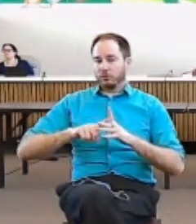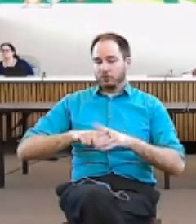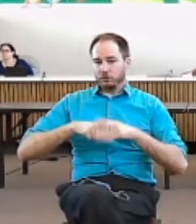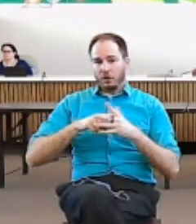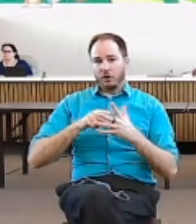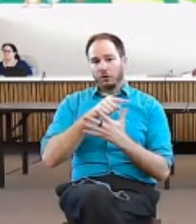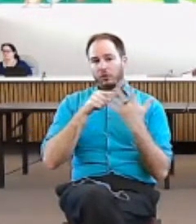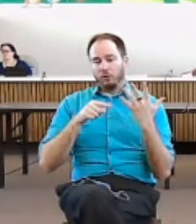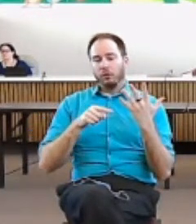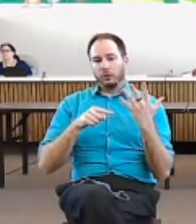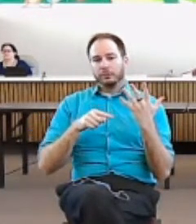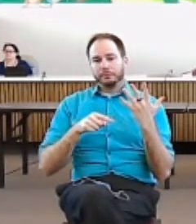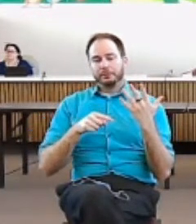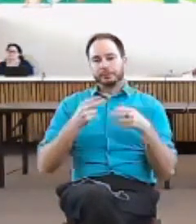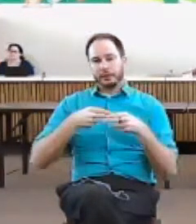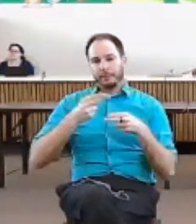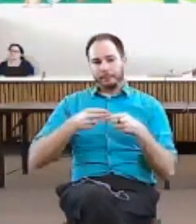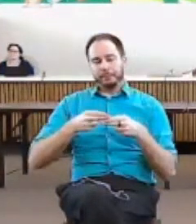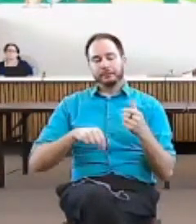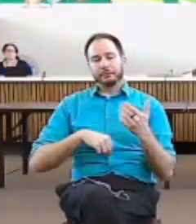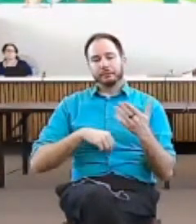call the roll.